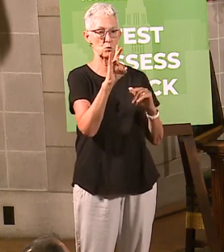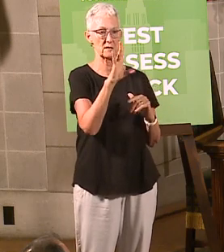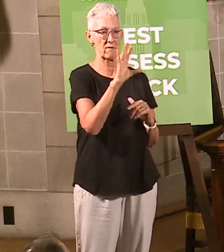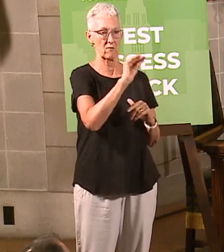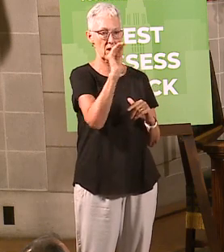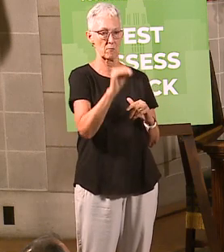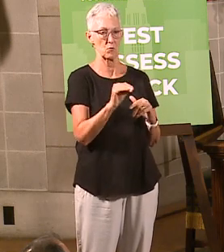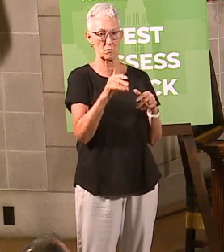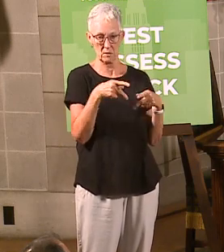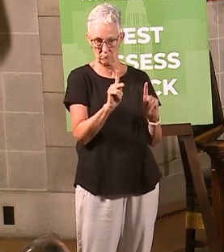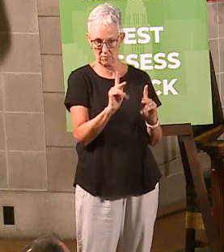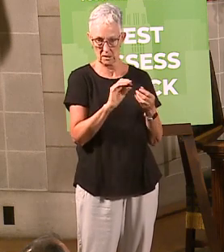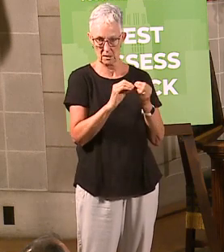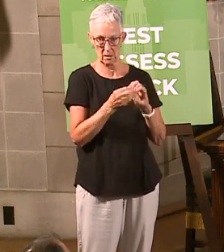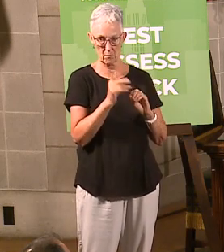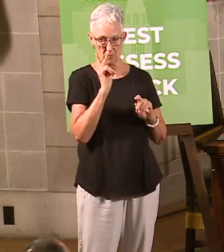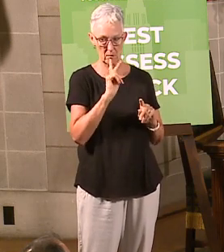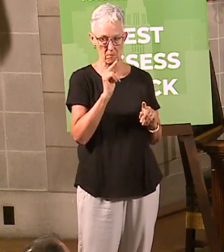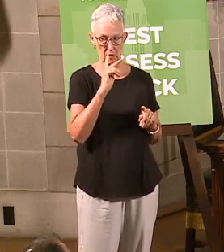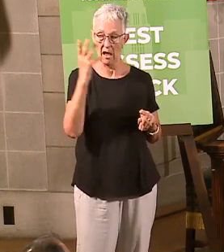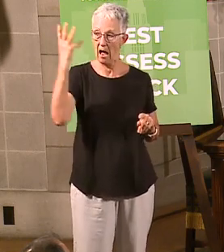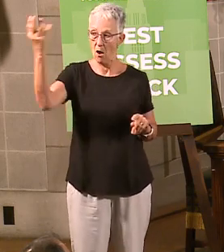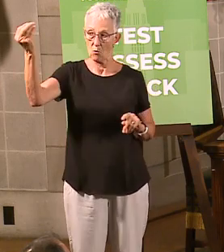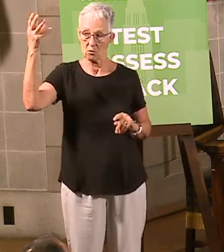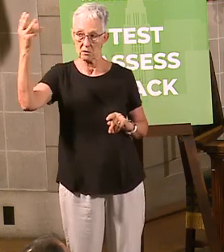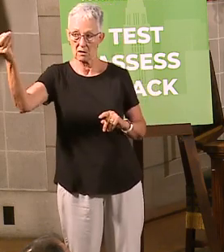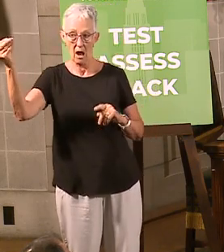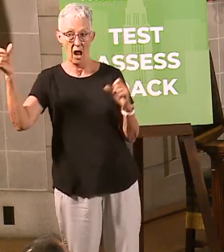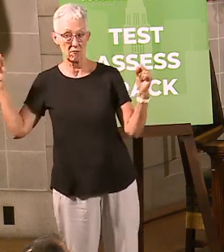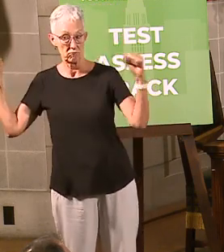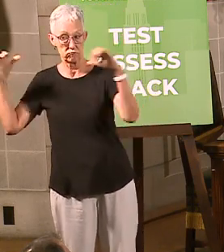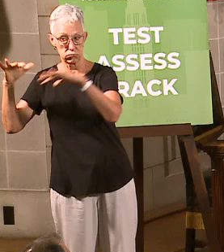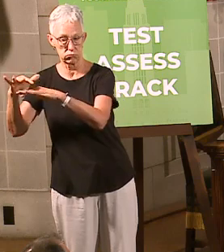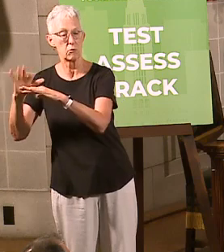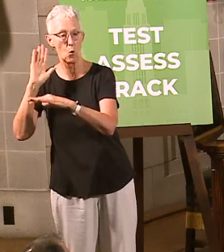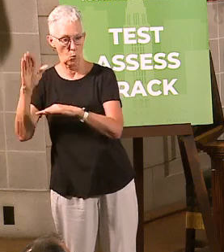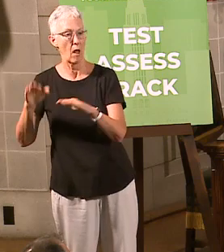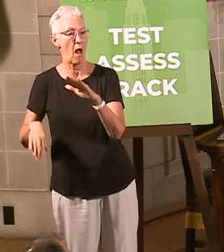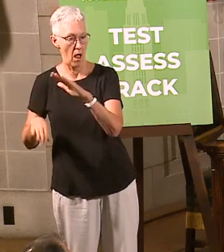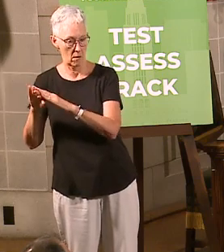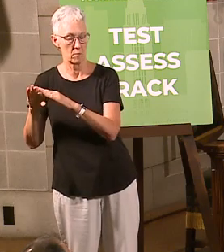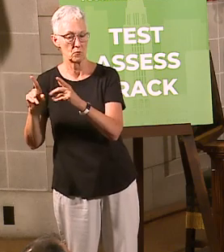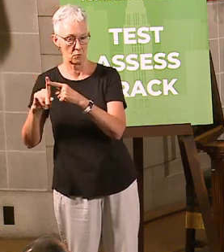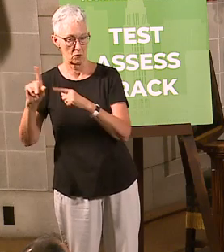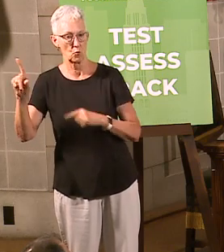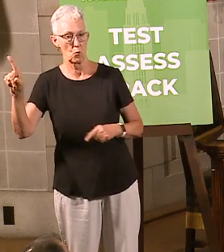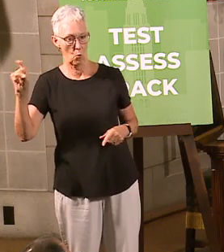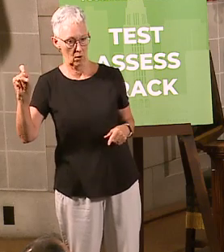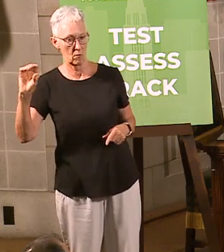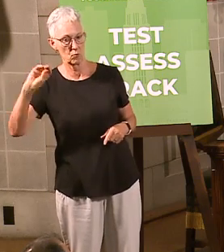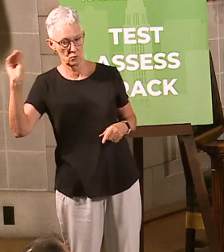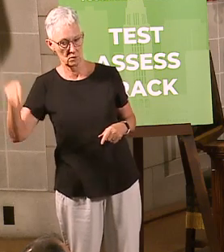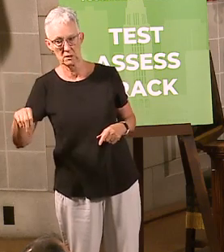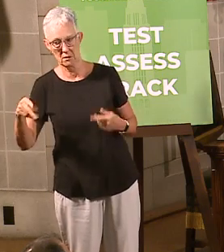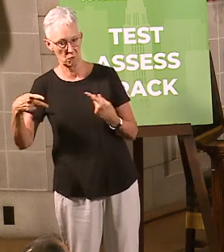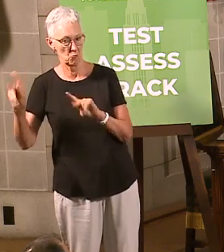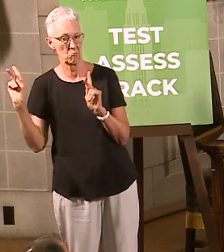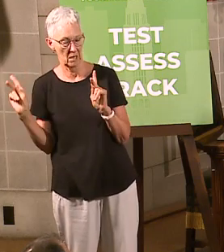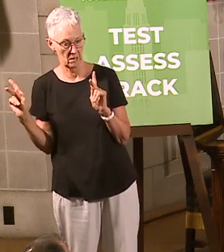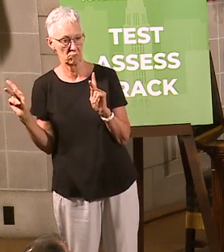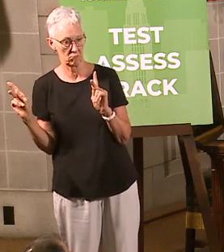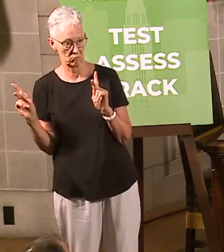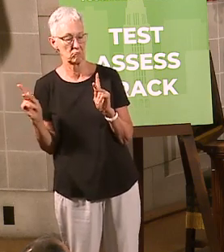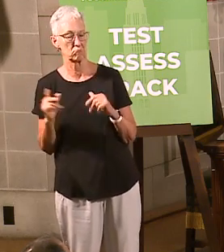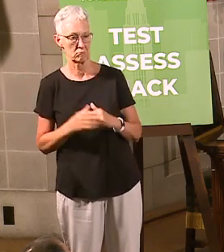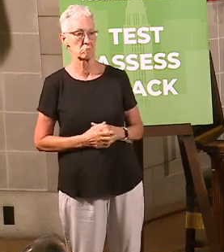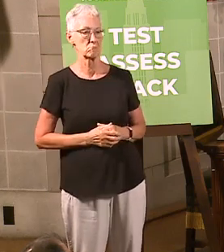gatherings will go to 100% of rated occupancy. So again, in phase 3, they're at 50 and 75. In phase 4, for those gatherings, they'll go to 75